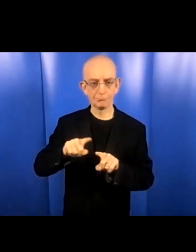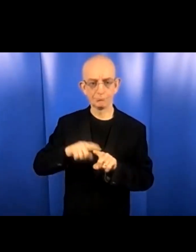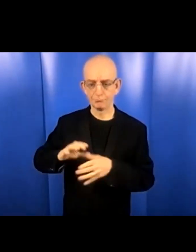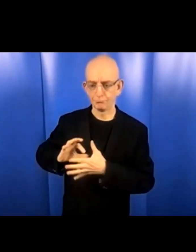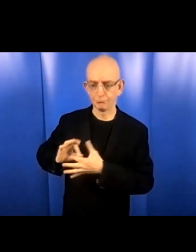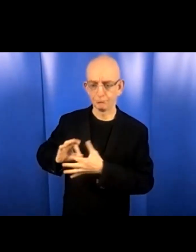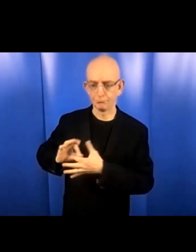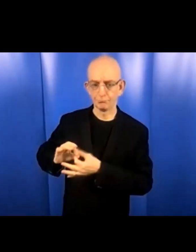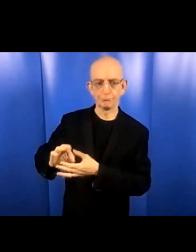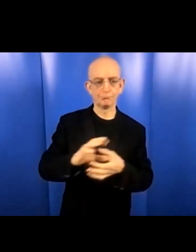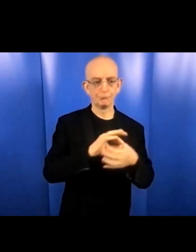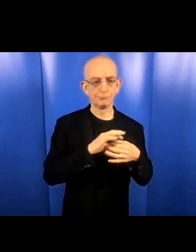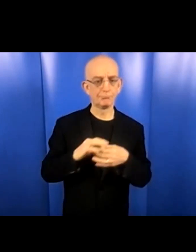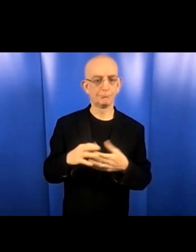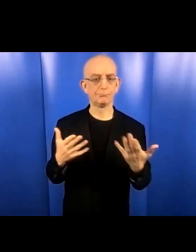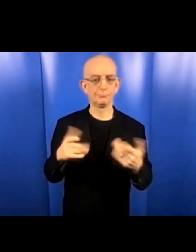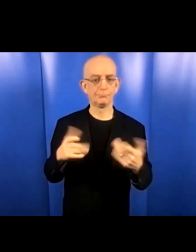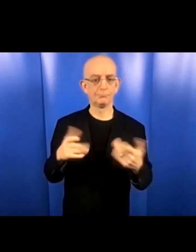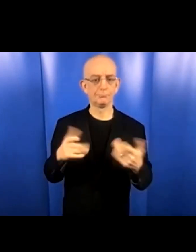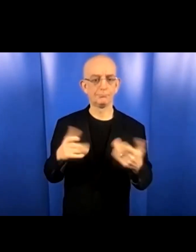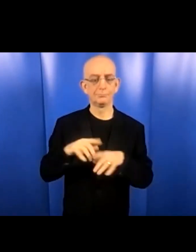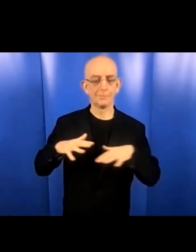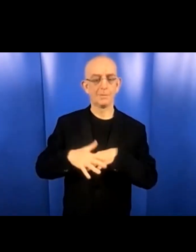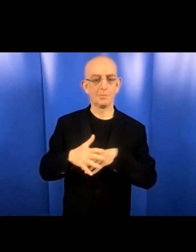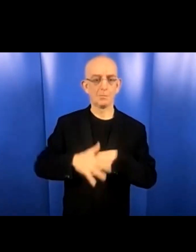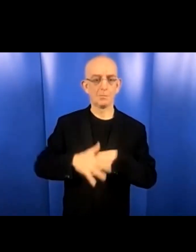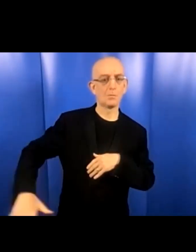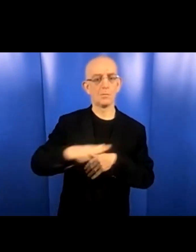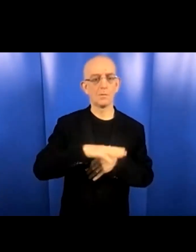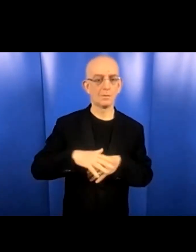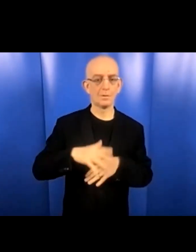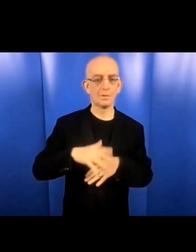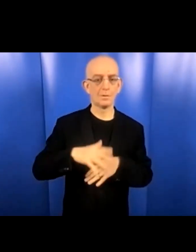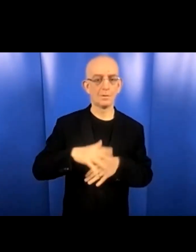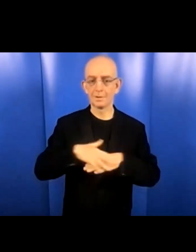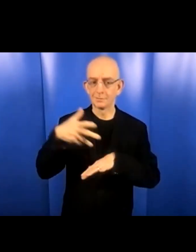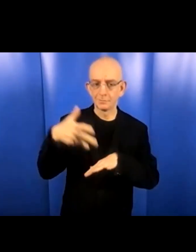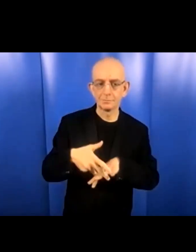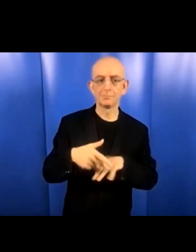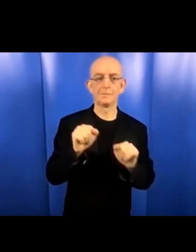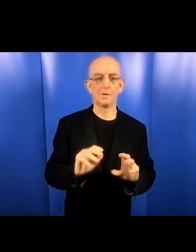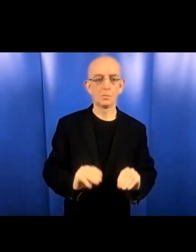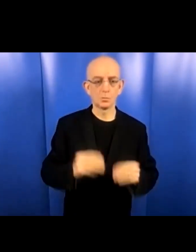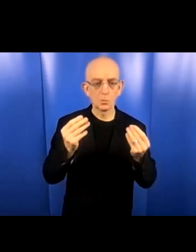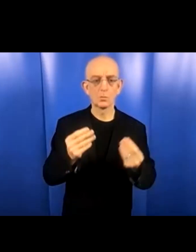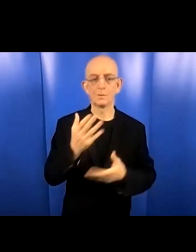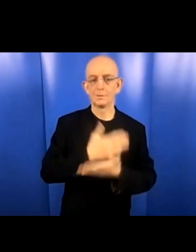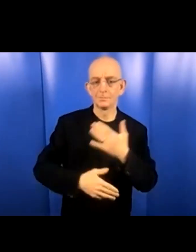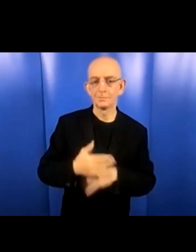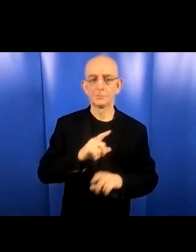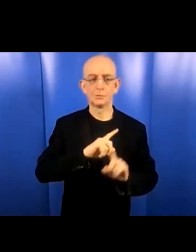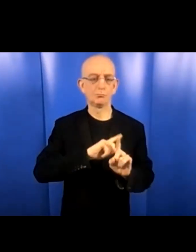with disabilities in with us. And by that, I would say that promoting and enhancing